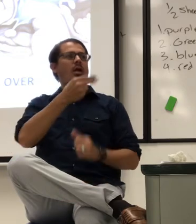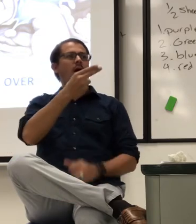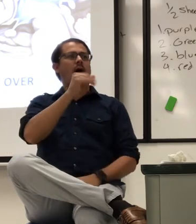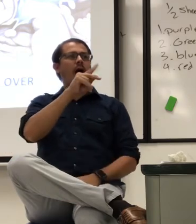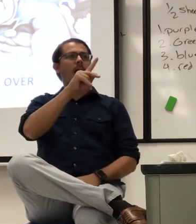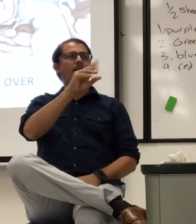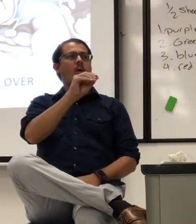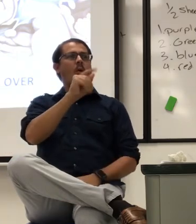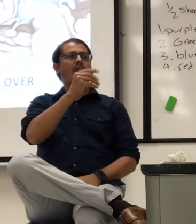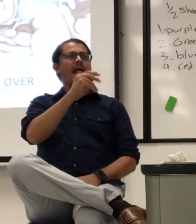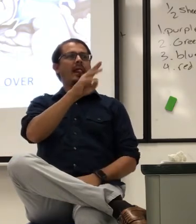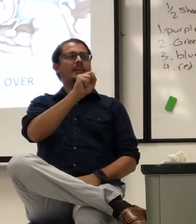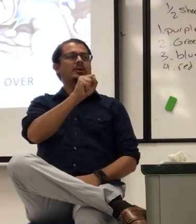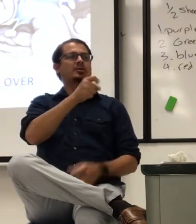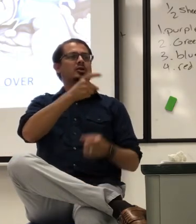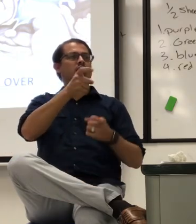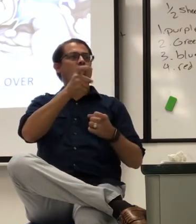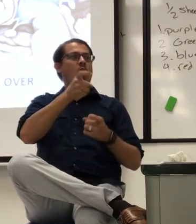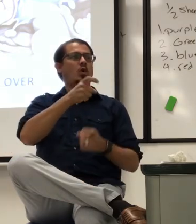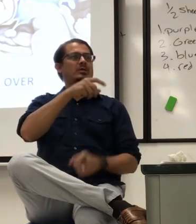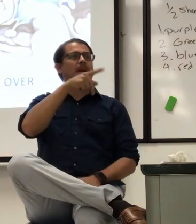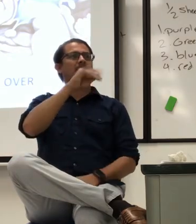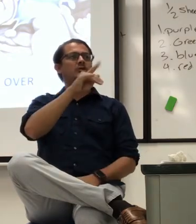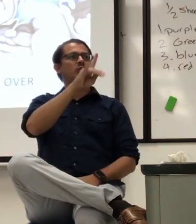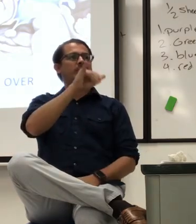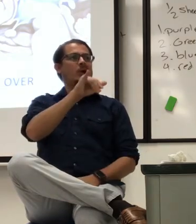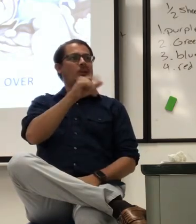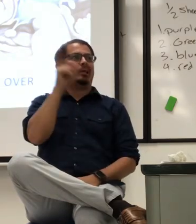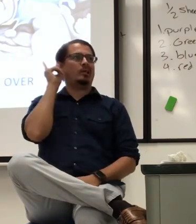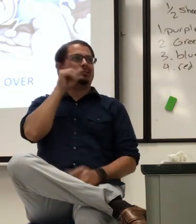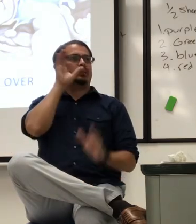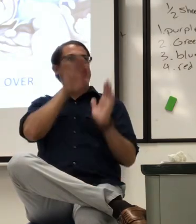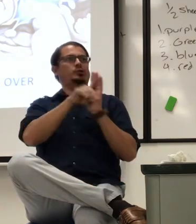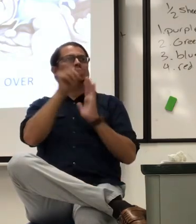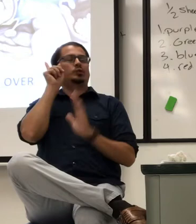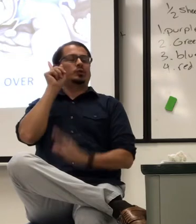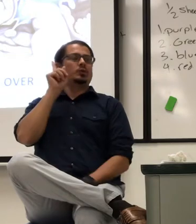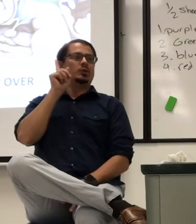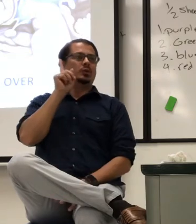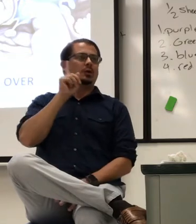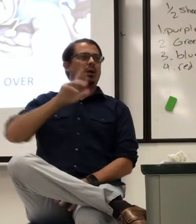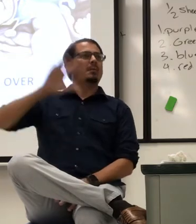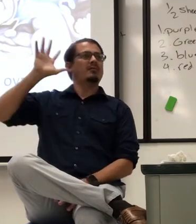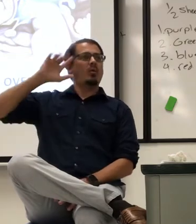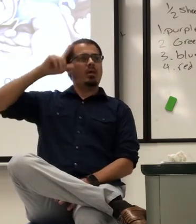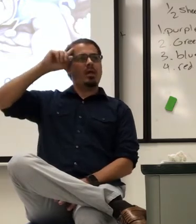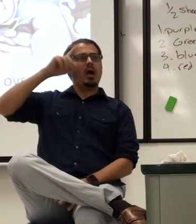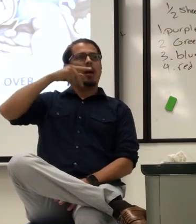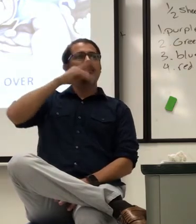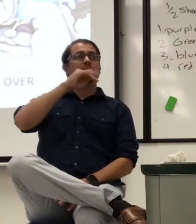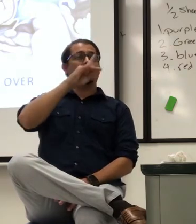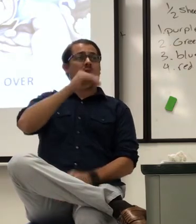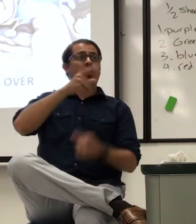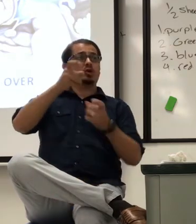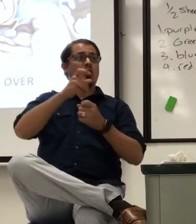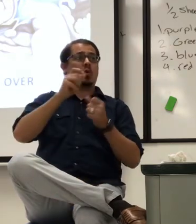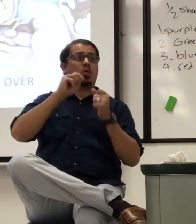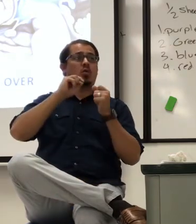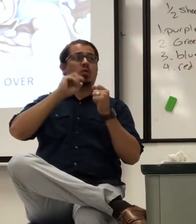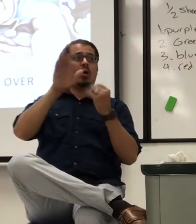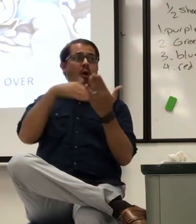the pituitary. I have a little cartoon emojis there. It used to be thought that the pituitary controlled all of